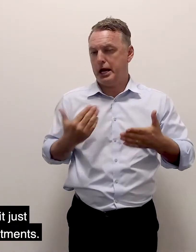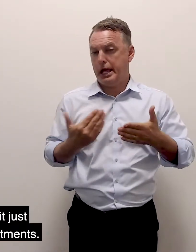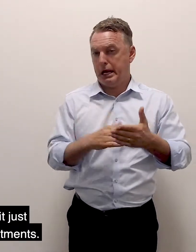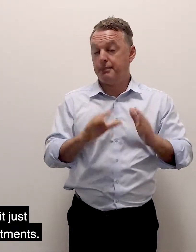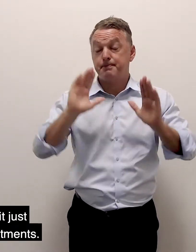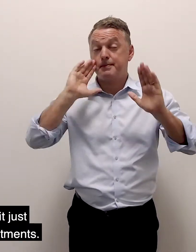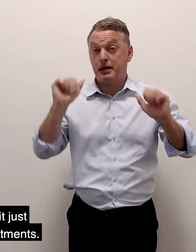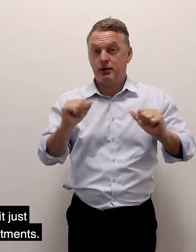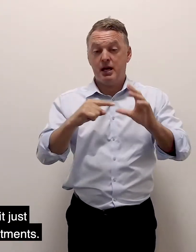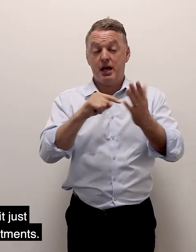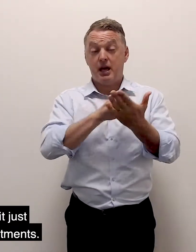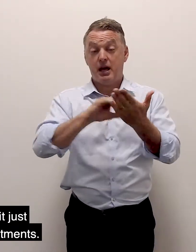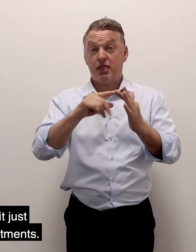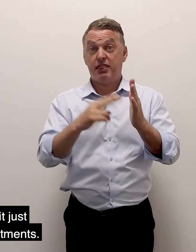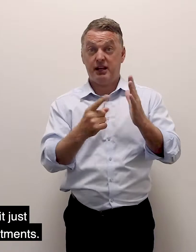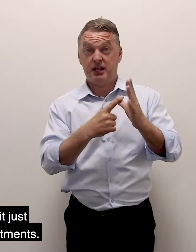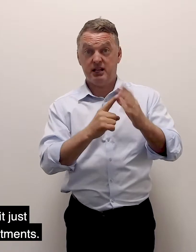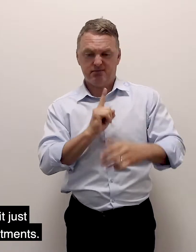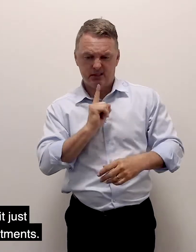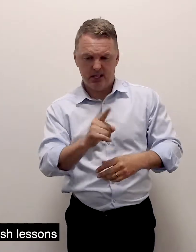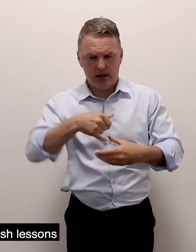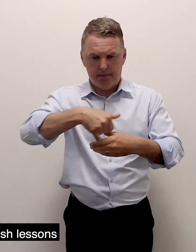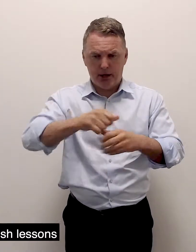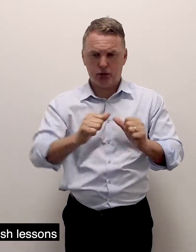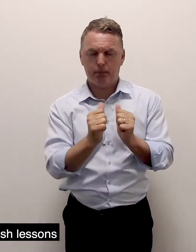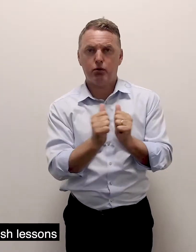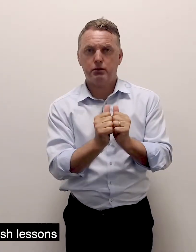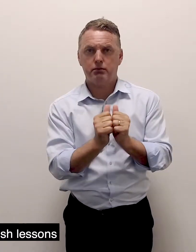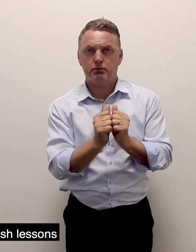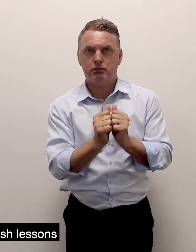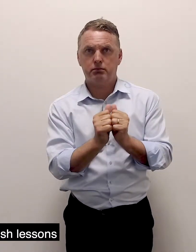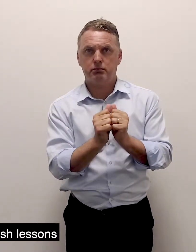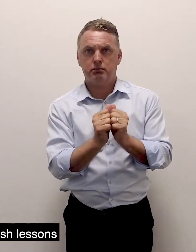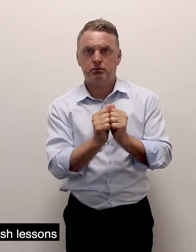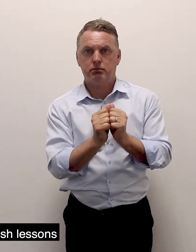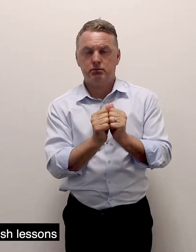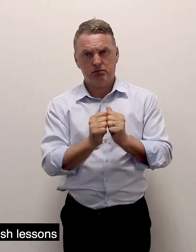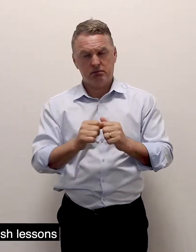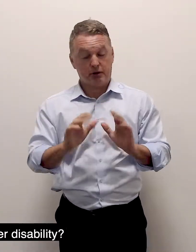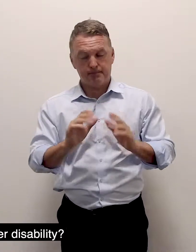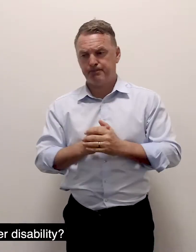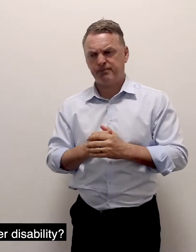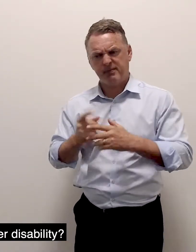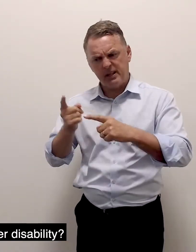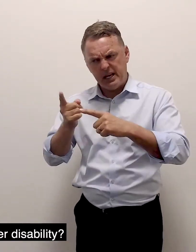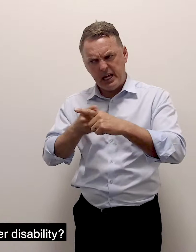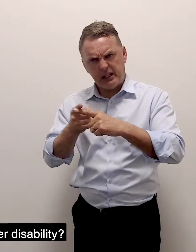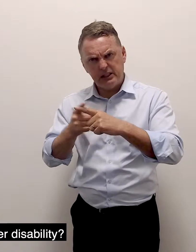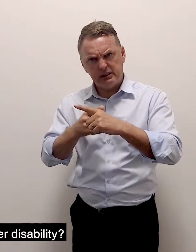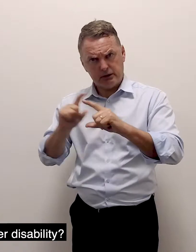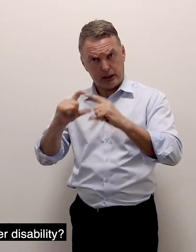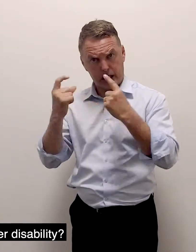Athena's, it just says medical appointments. Does her need for English lessons or